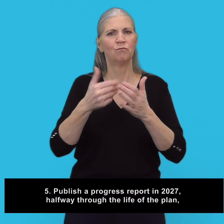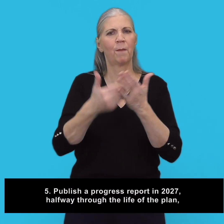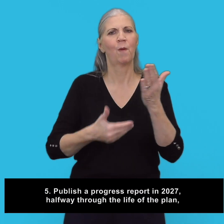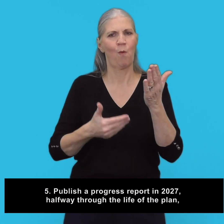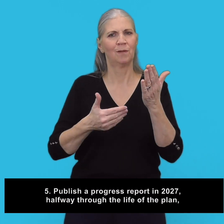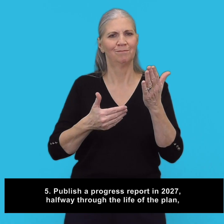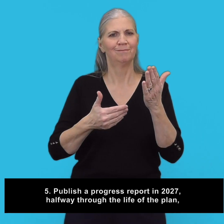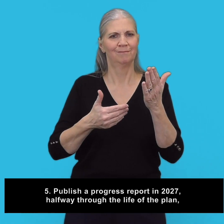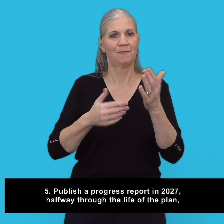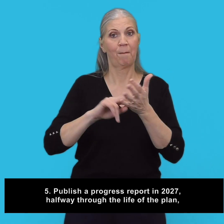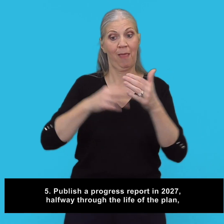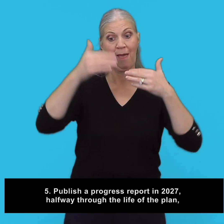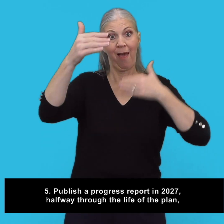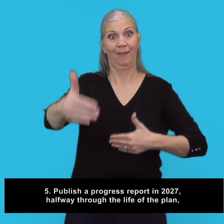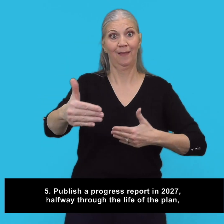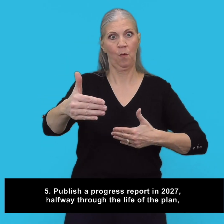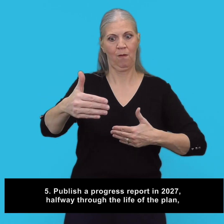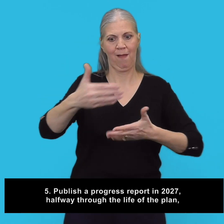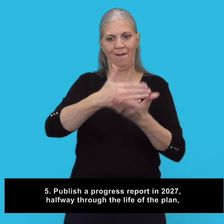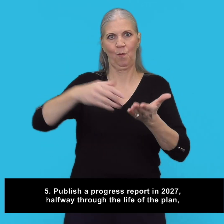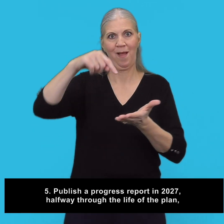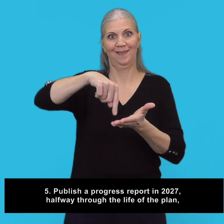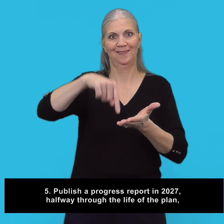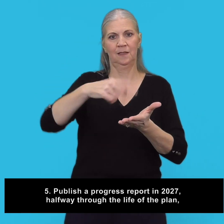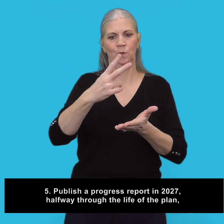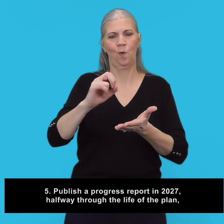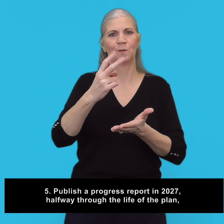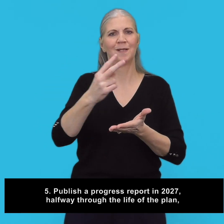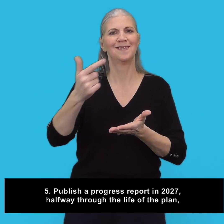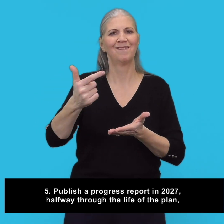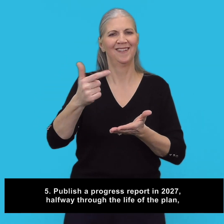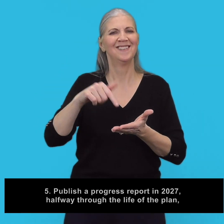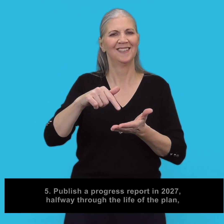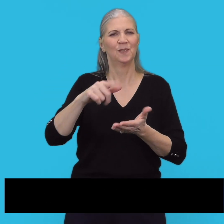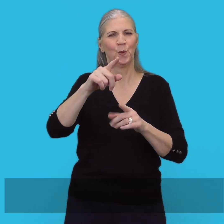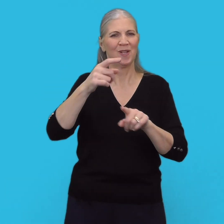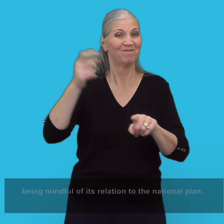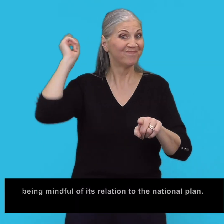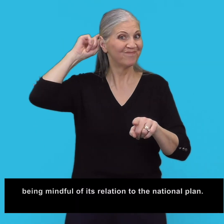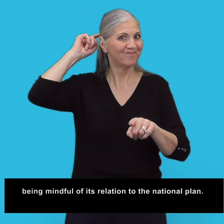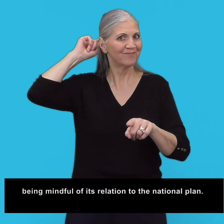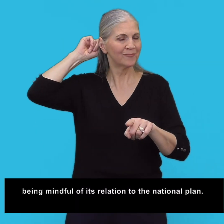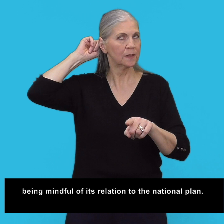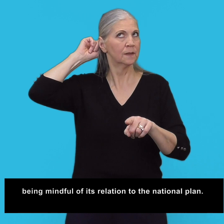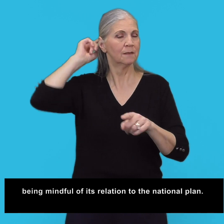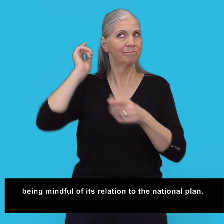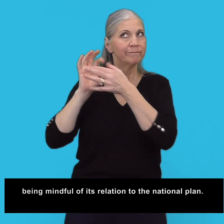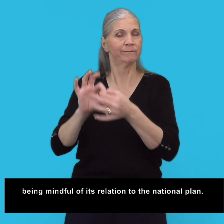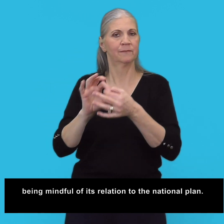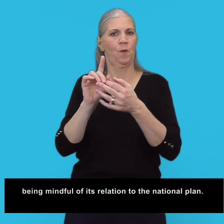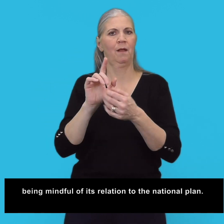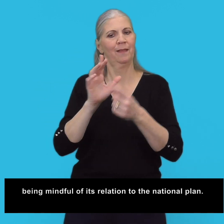in 2027, halfway through the life of the plan, being mindful of its relation to the national plan.